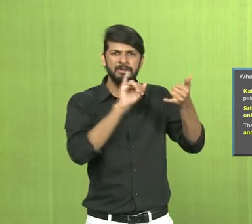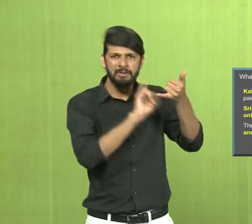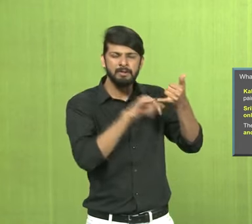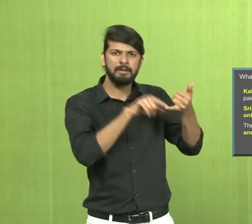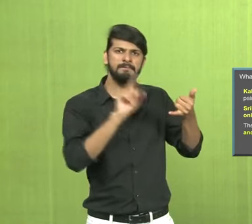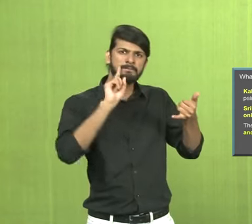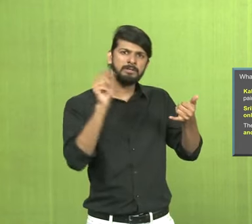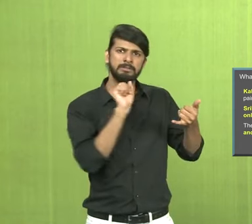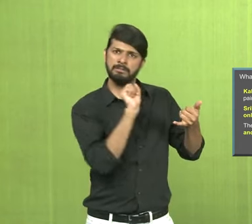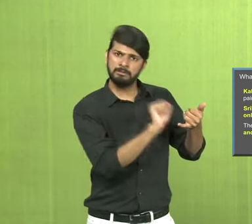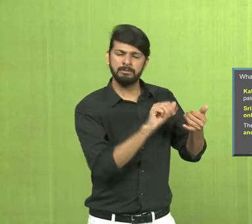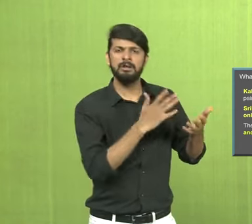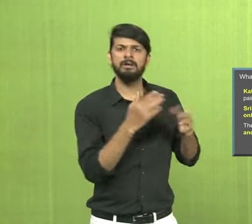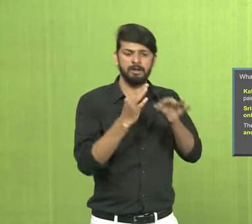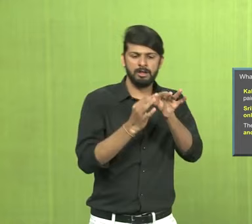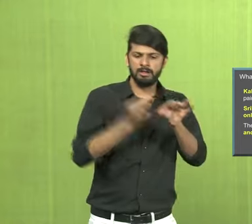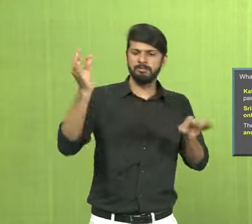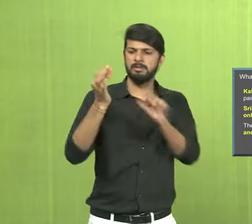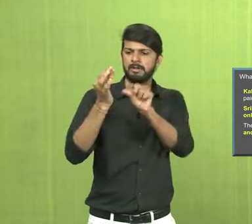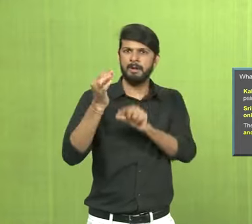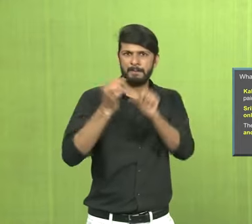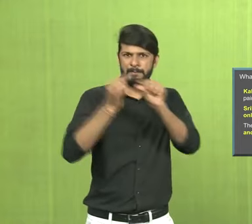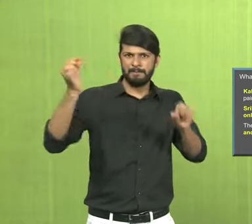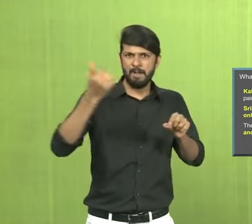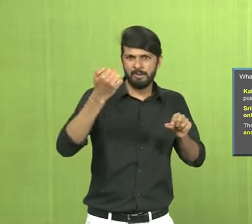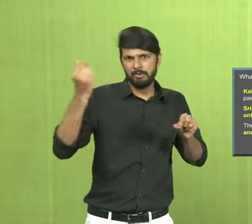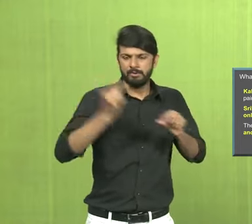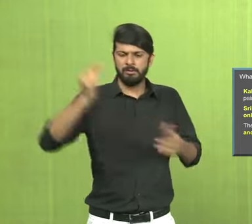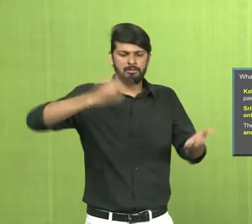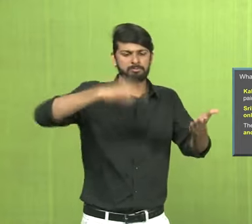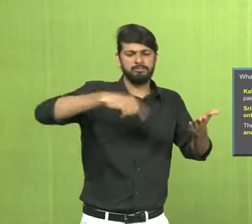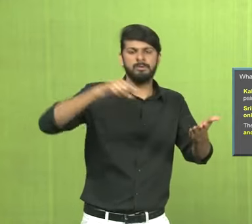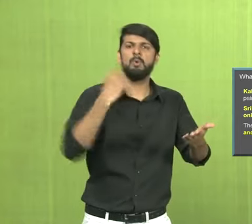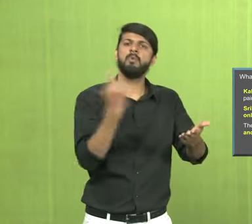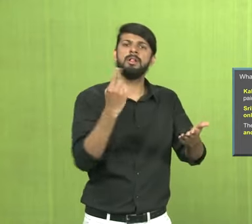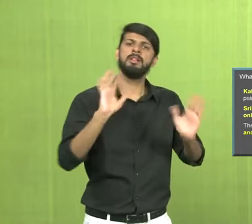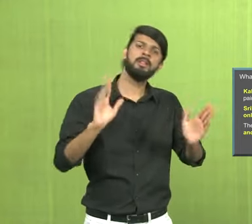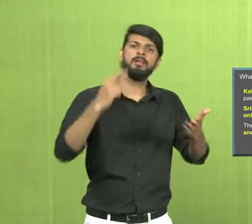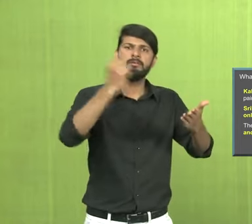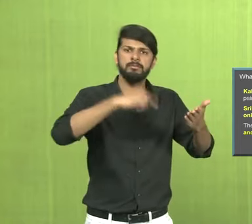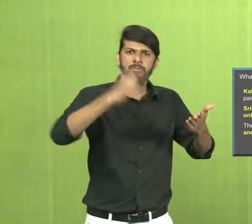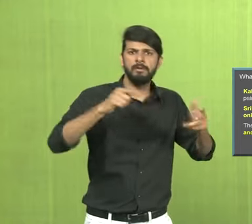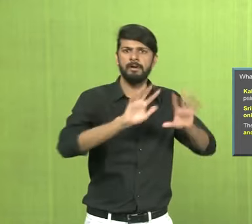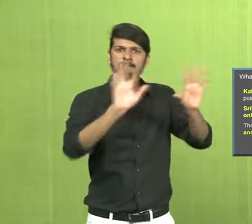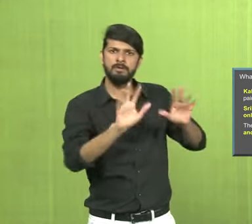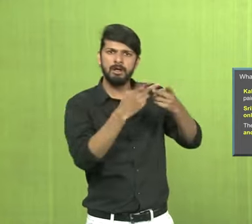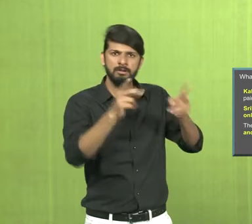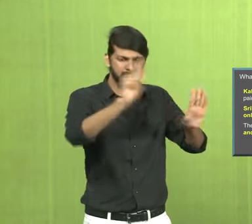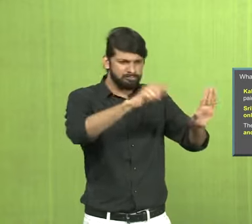Kalamkari has two styles. The first, Sri Kalahasti. This style of Kalamkari is distinguished by